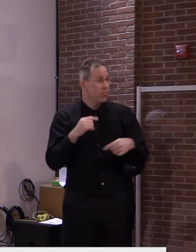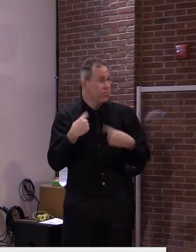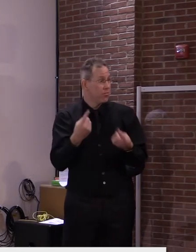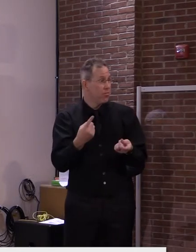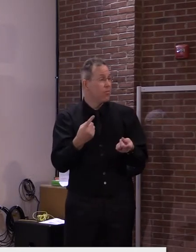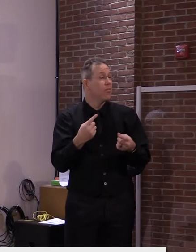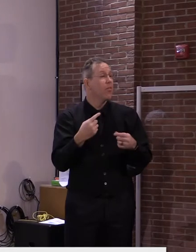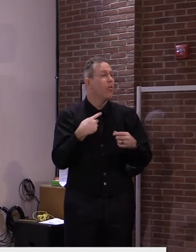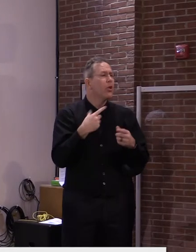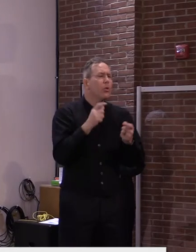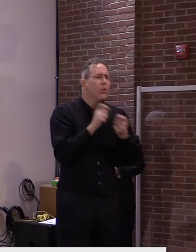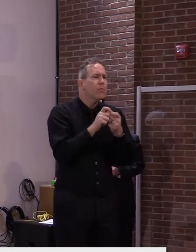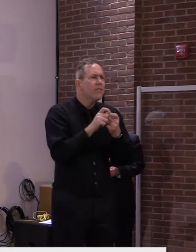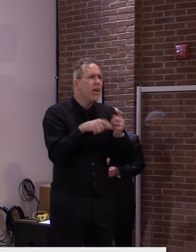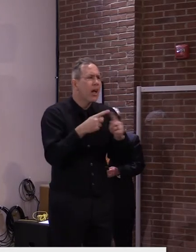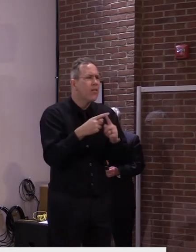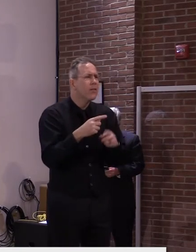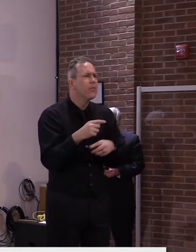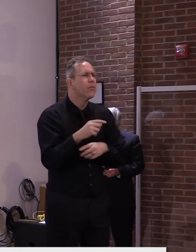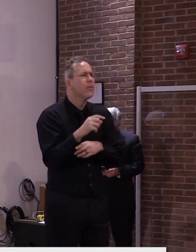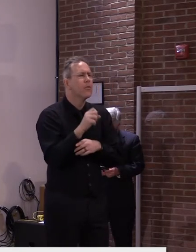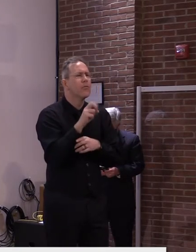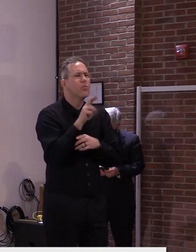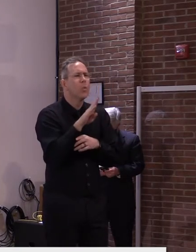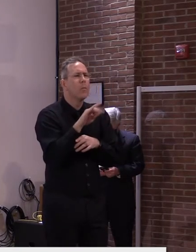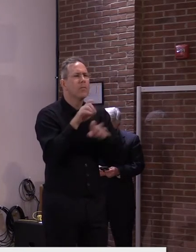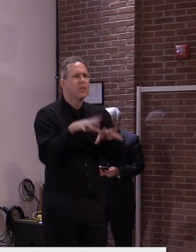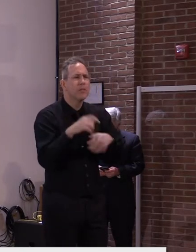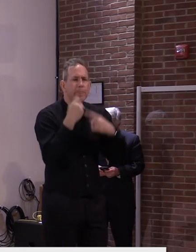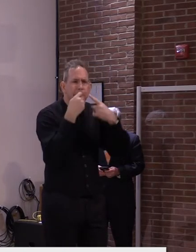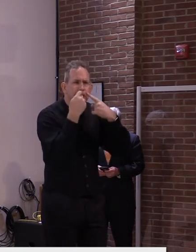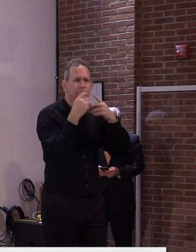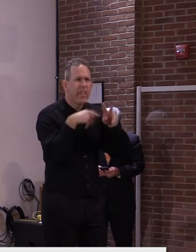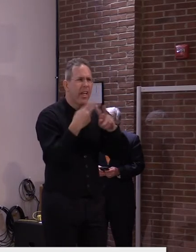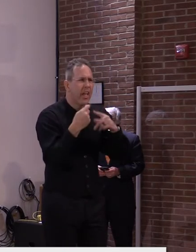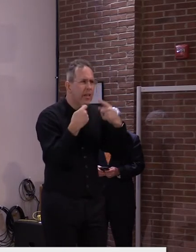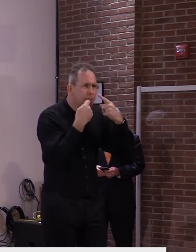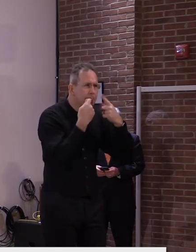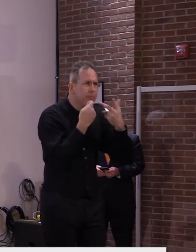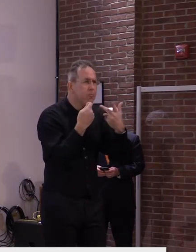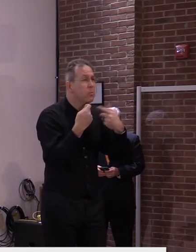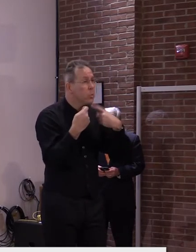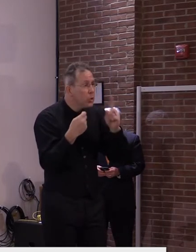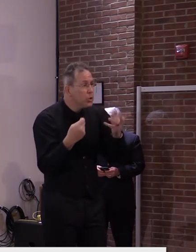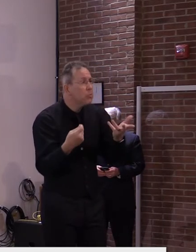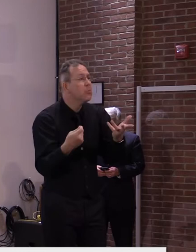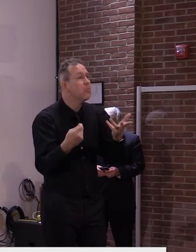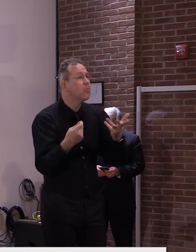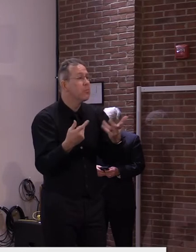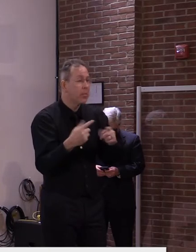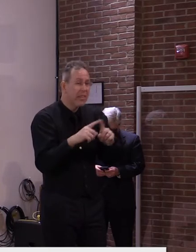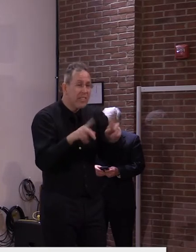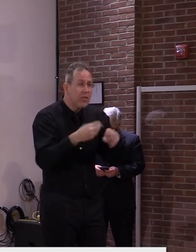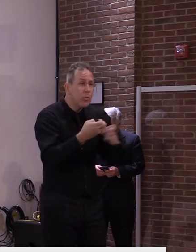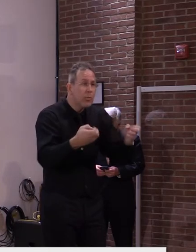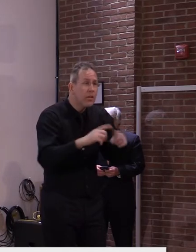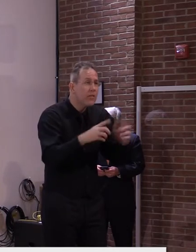assay can't be used for genome sequencing. So we have to use a different assay, which